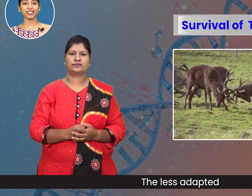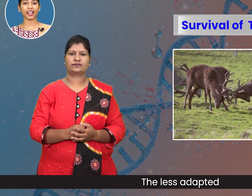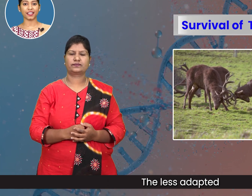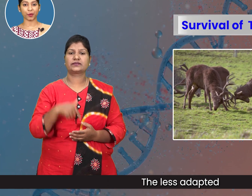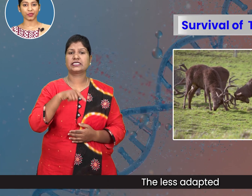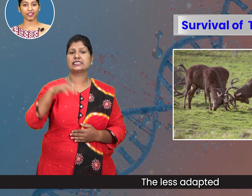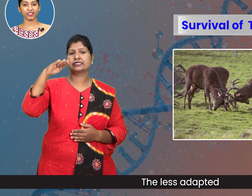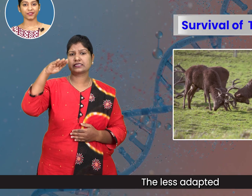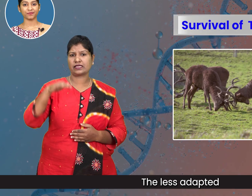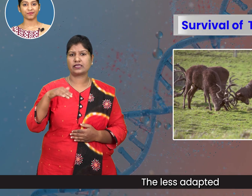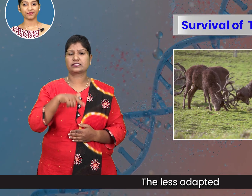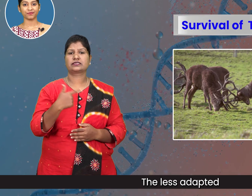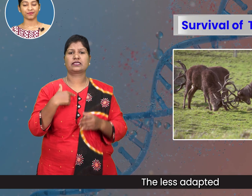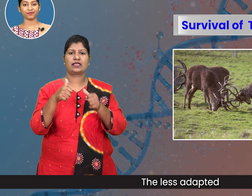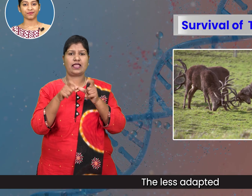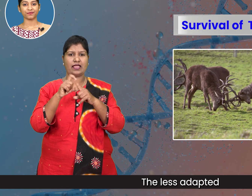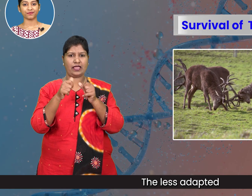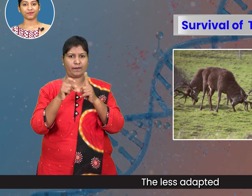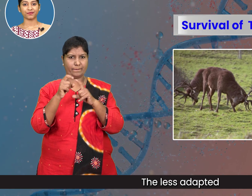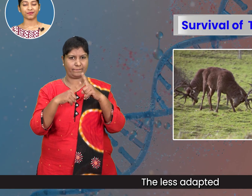The less adapted